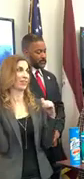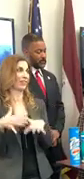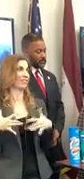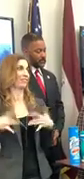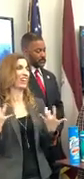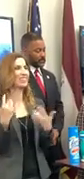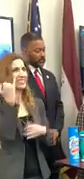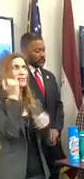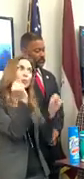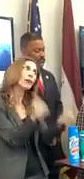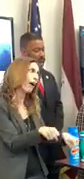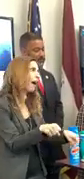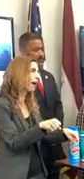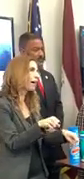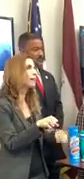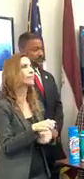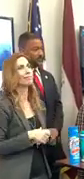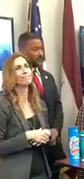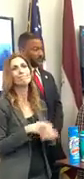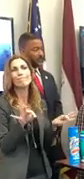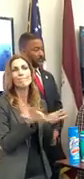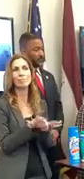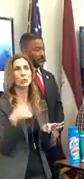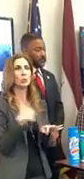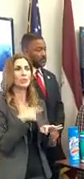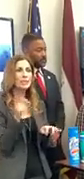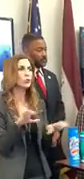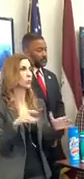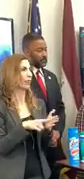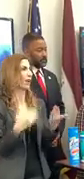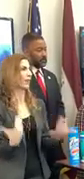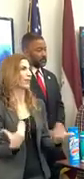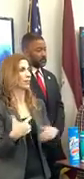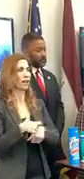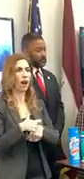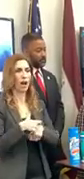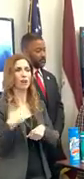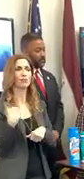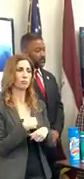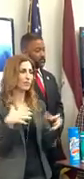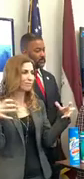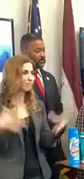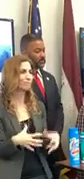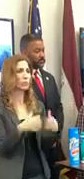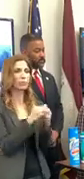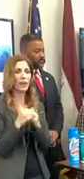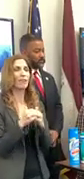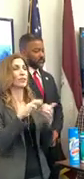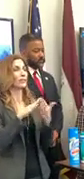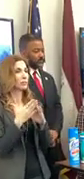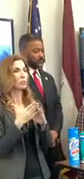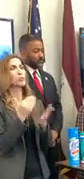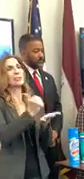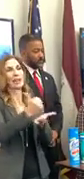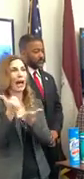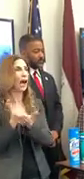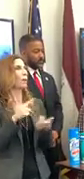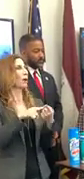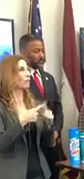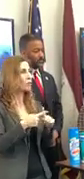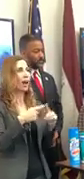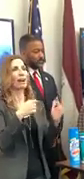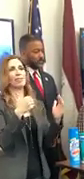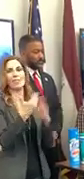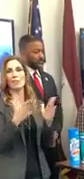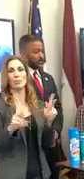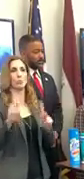so. It's just the thing that we need to do at this point to gather together as a community to help our friends and neighbors stay